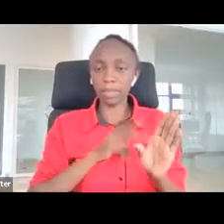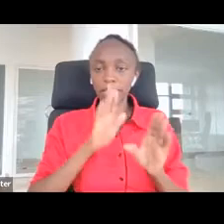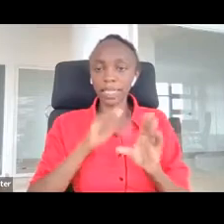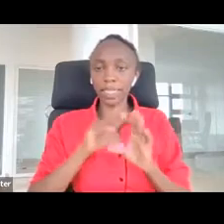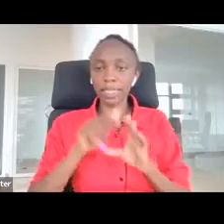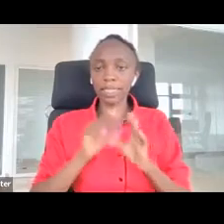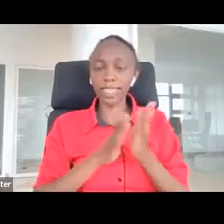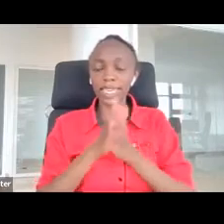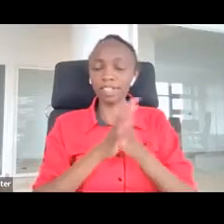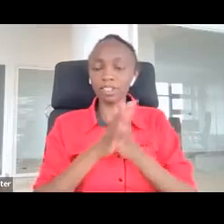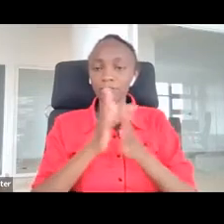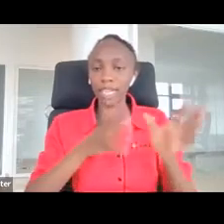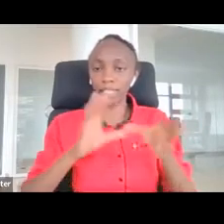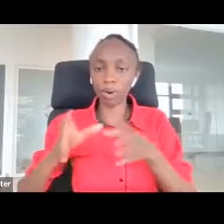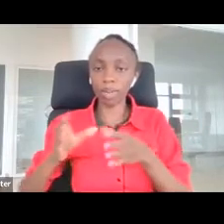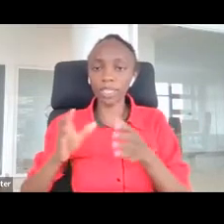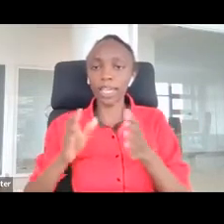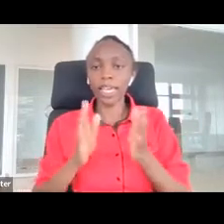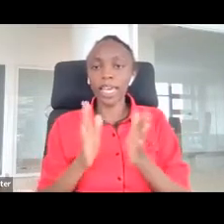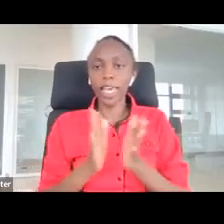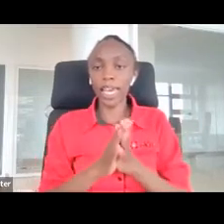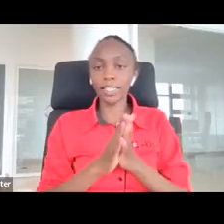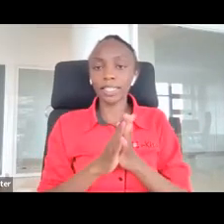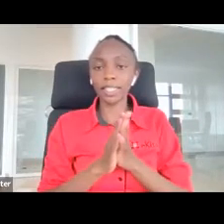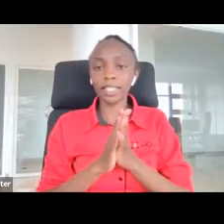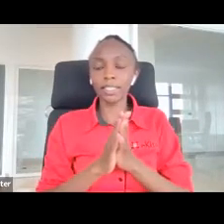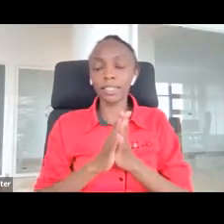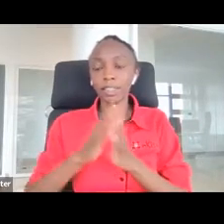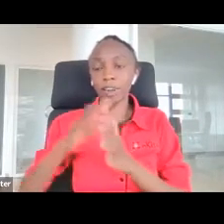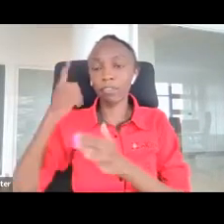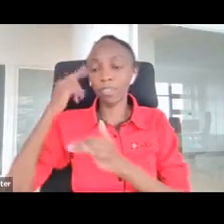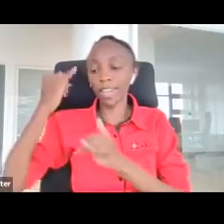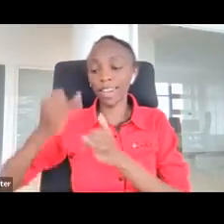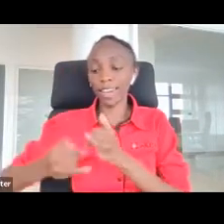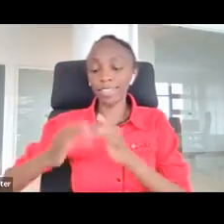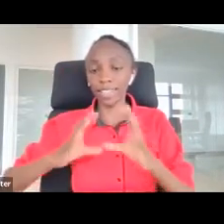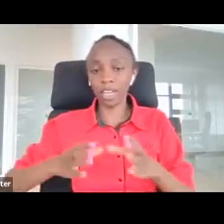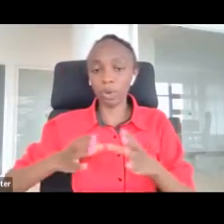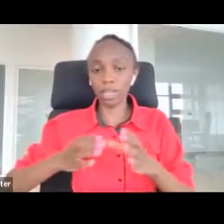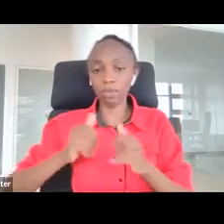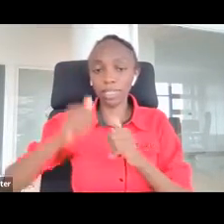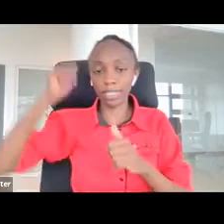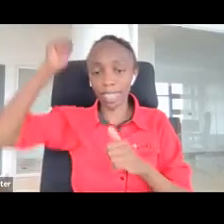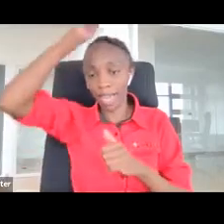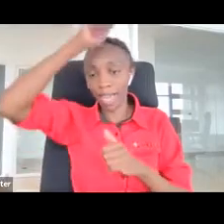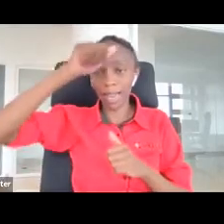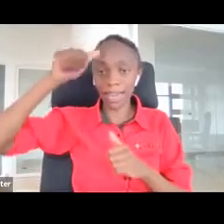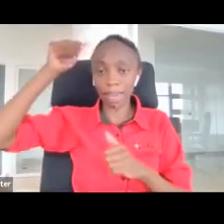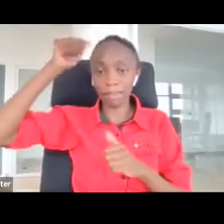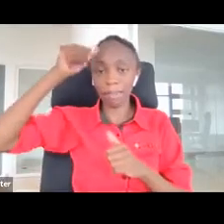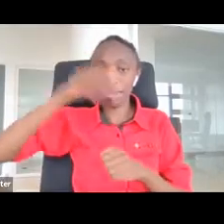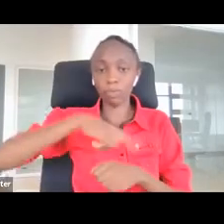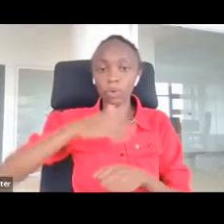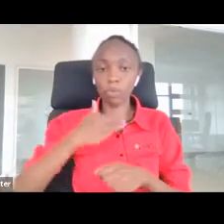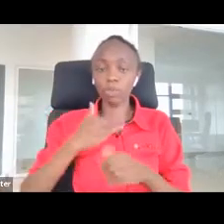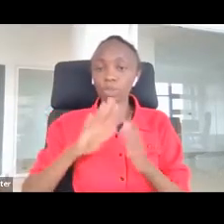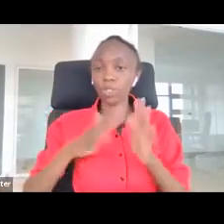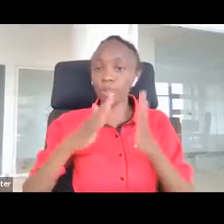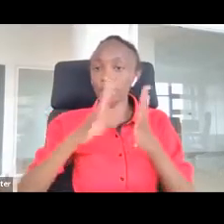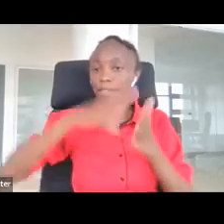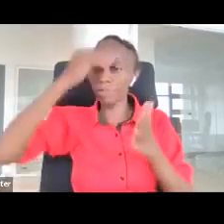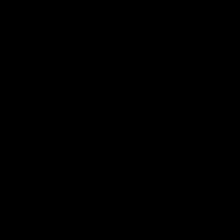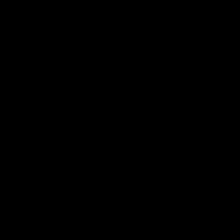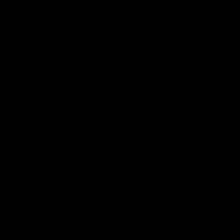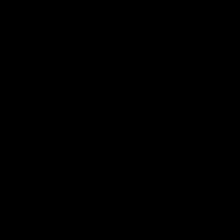categories. And today, to present our last category, which is the Arabic, We want to celebrate our learners who participated